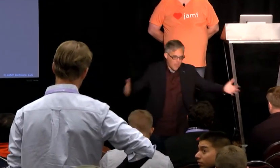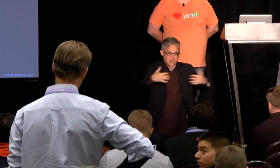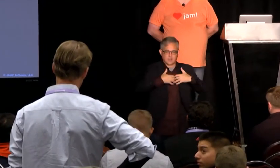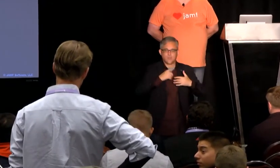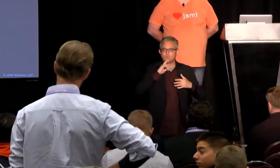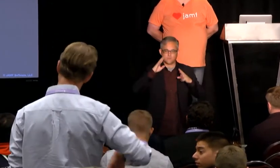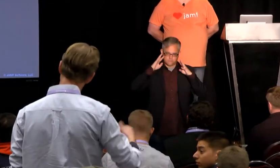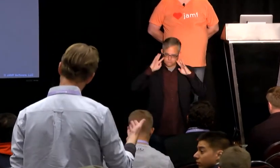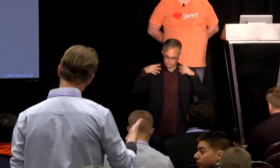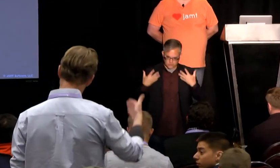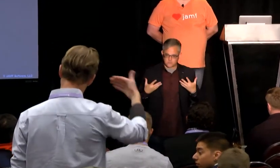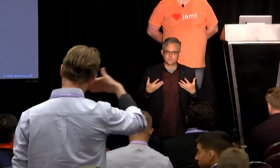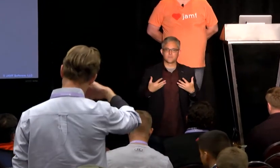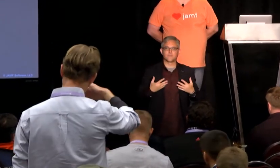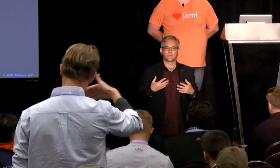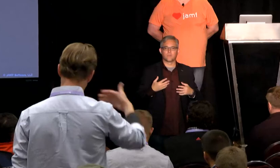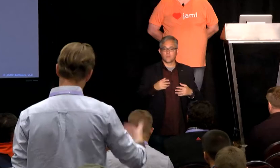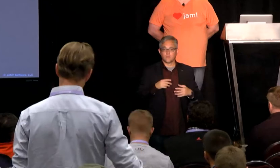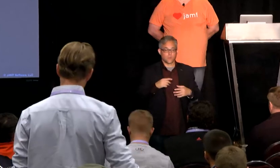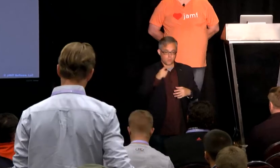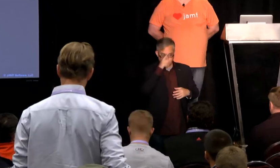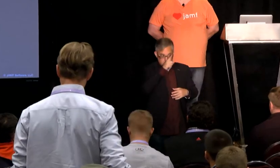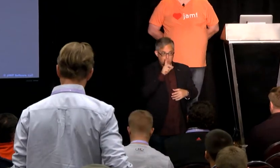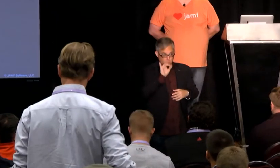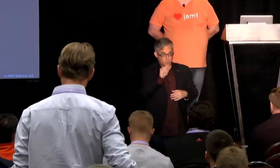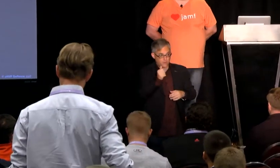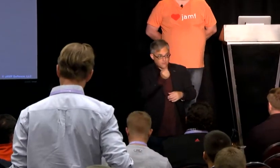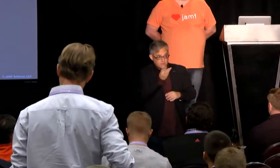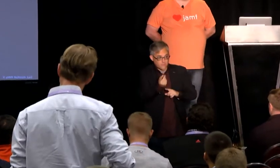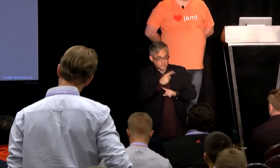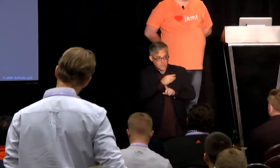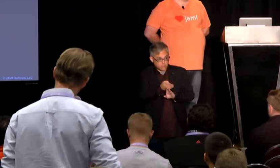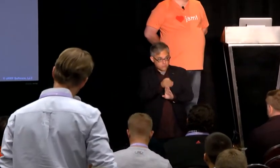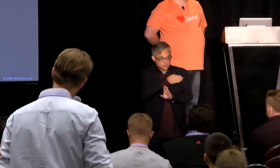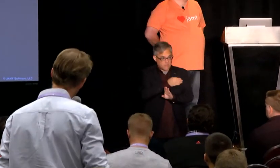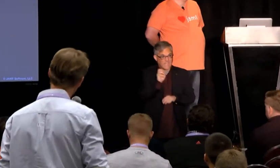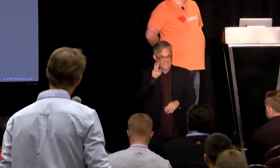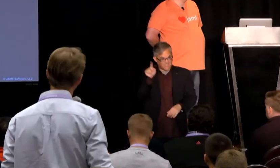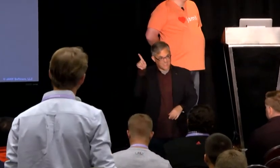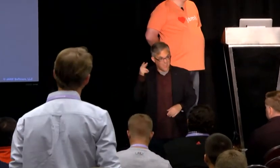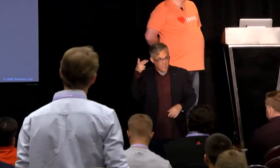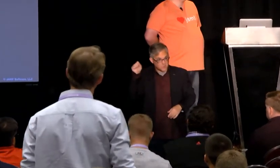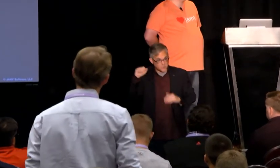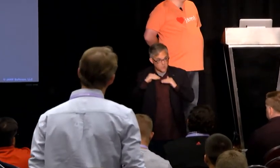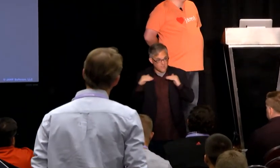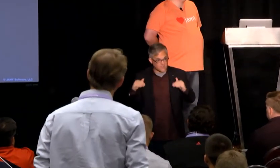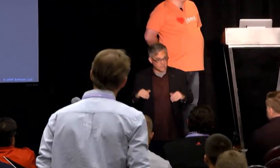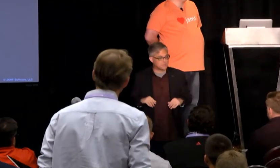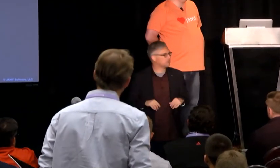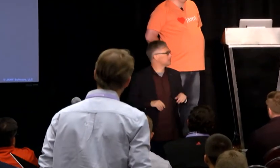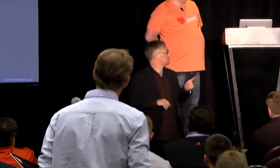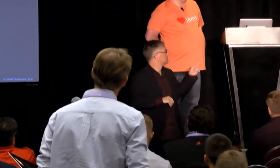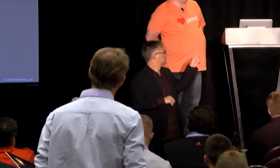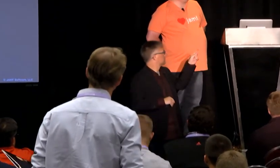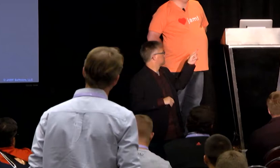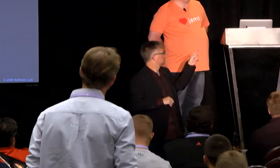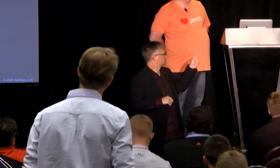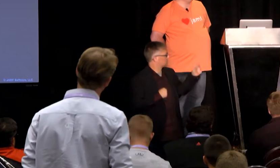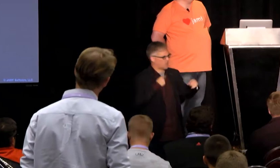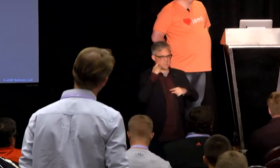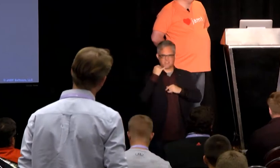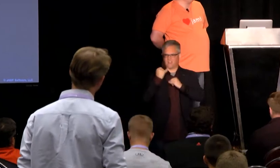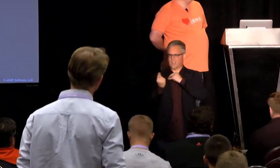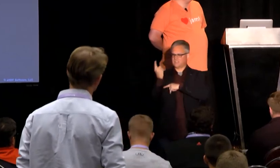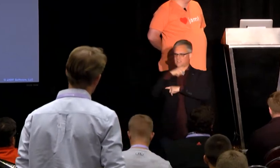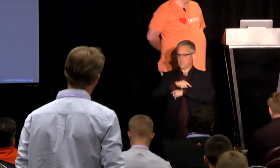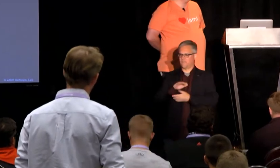pretty crazy. So do you guys do this several days prior, like even at the high school level? I think it was the day. Last day of school.